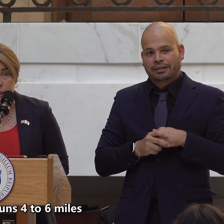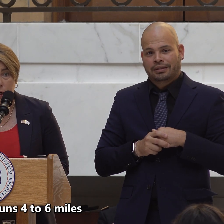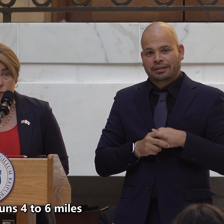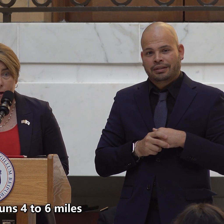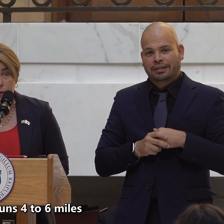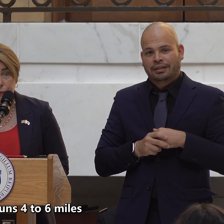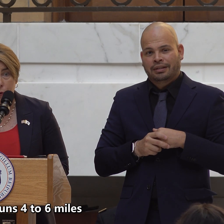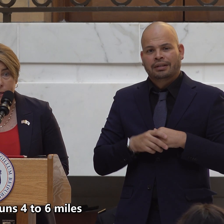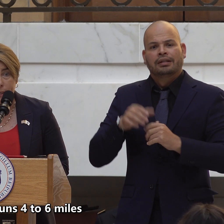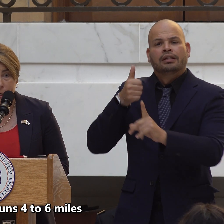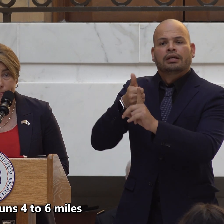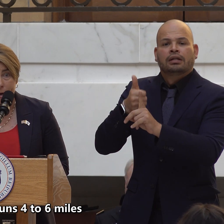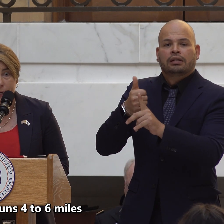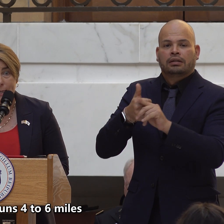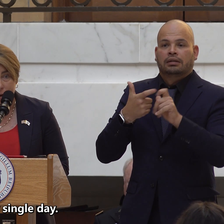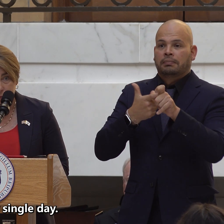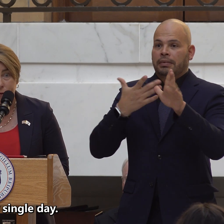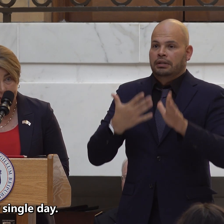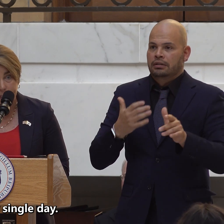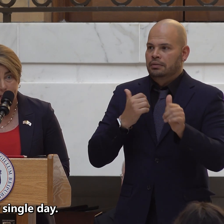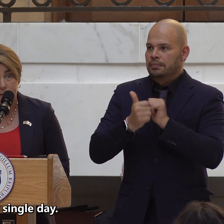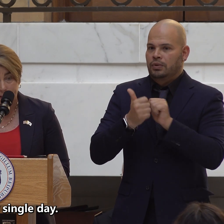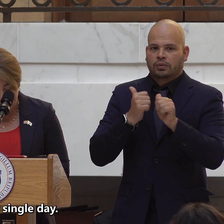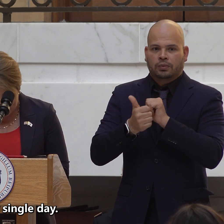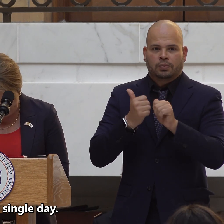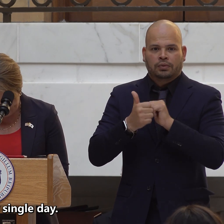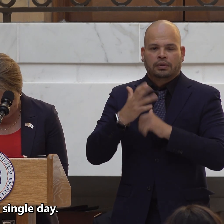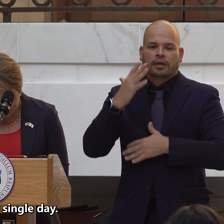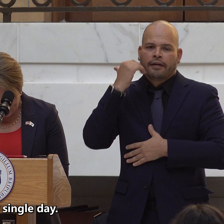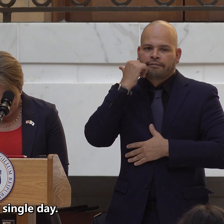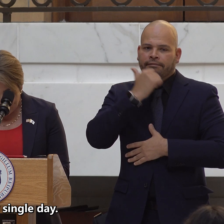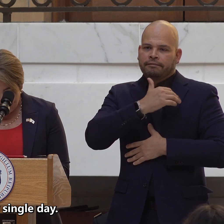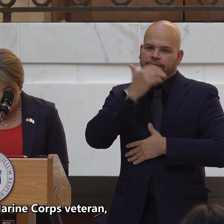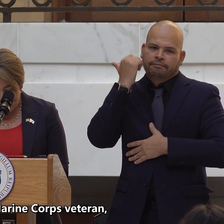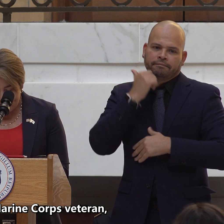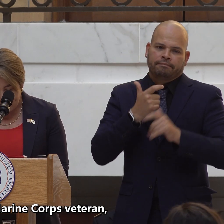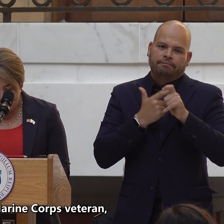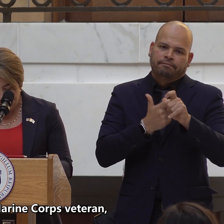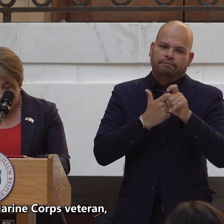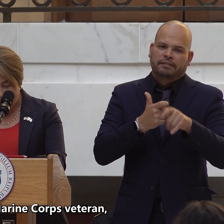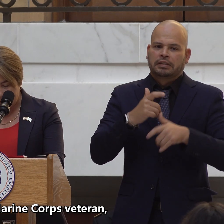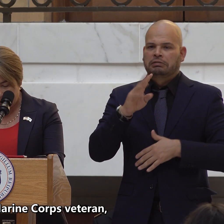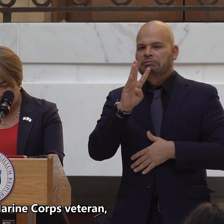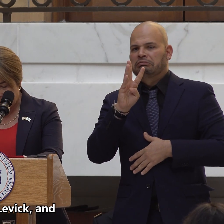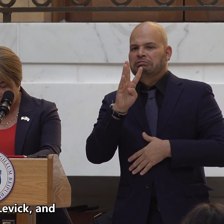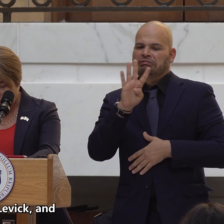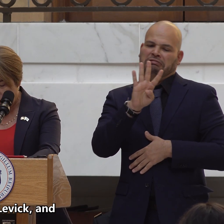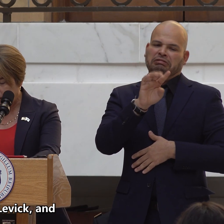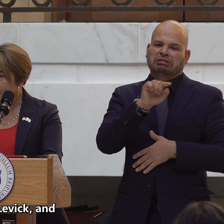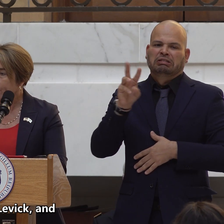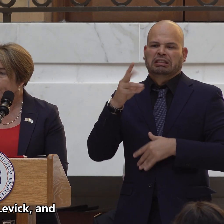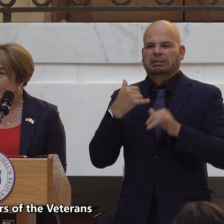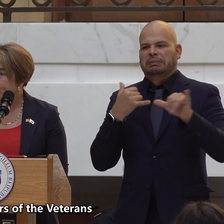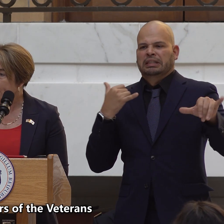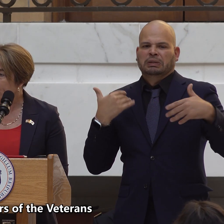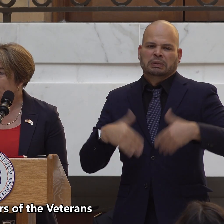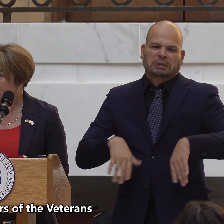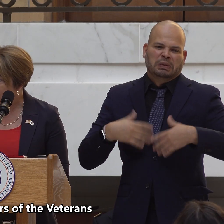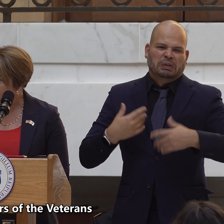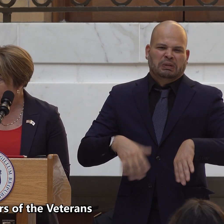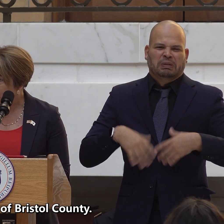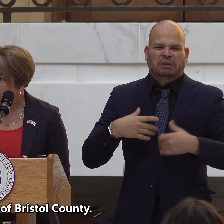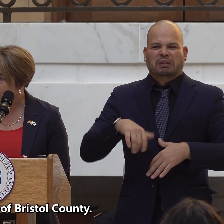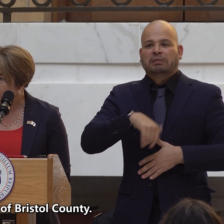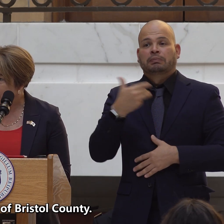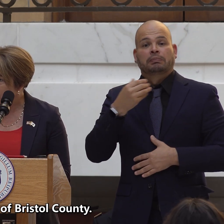runner who still runs 4 to 6 miles every single day. We have our Marine Corps veteran, Ken Levesque, and members